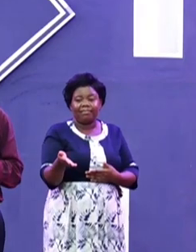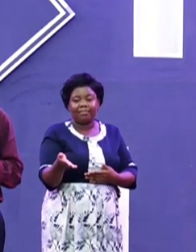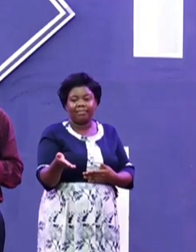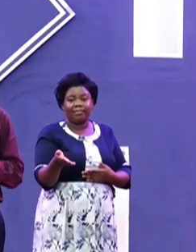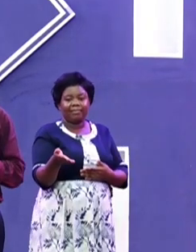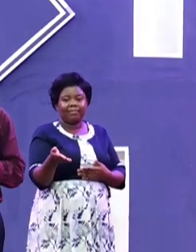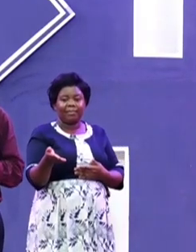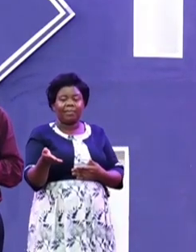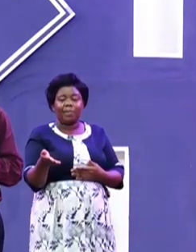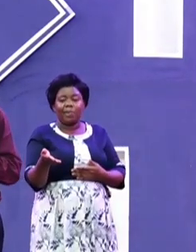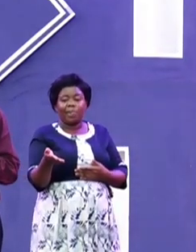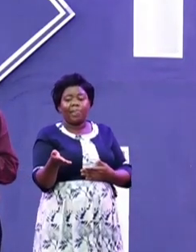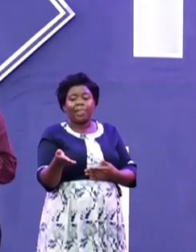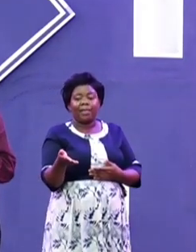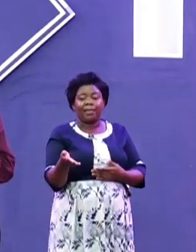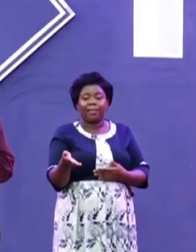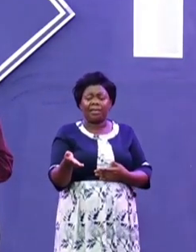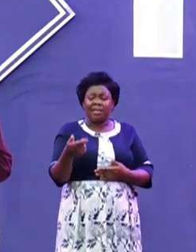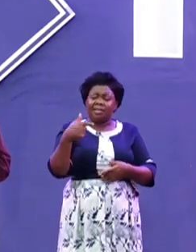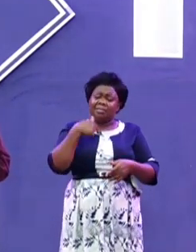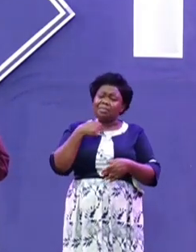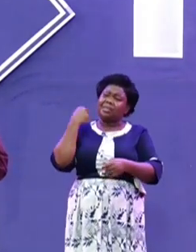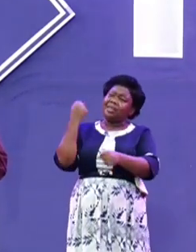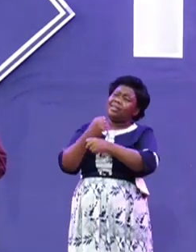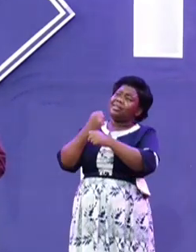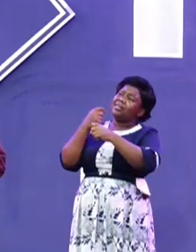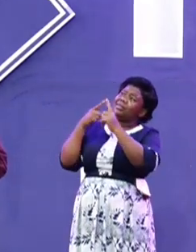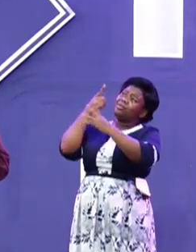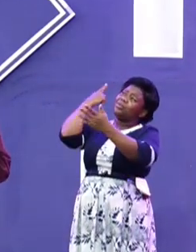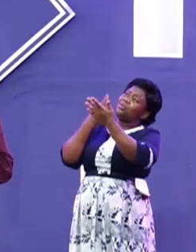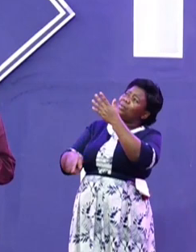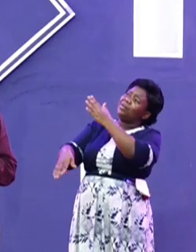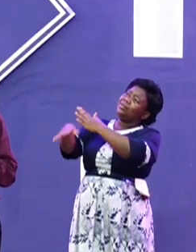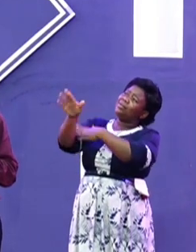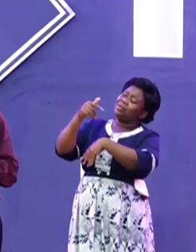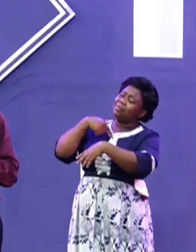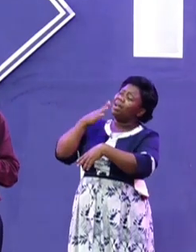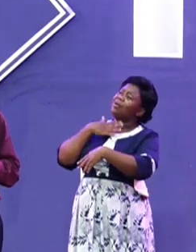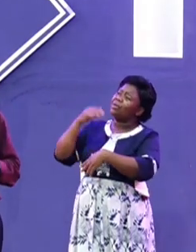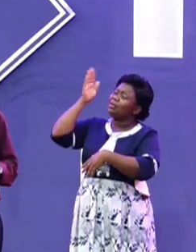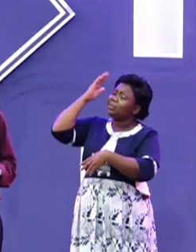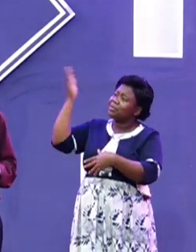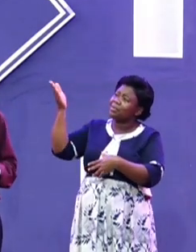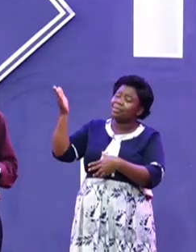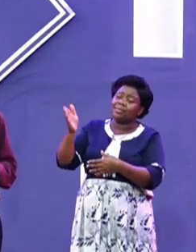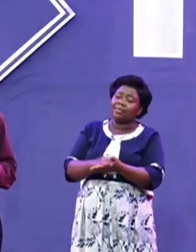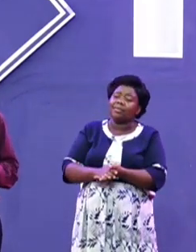me God? Why am I the one in this situation? What did I do to you? I want to get to